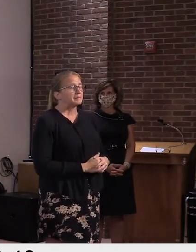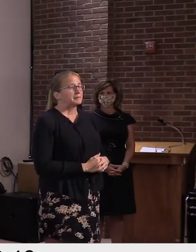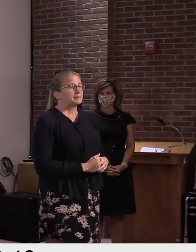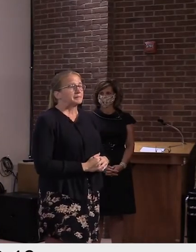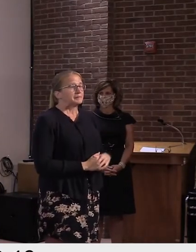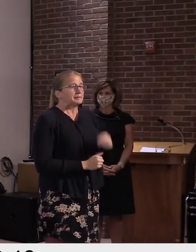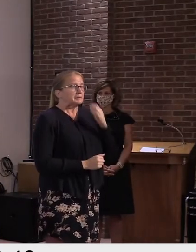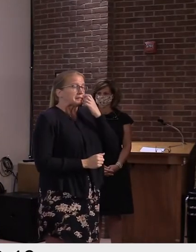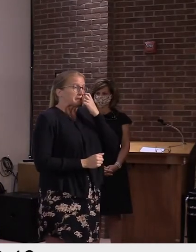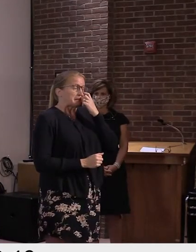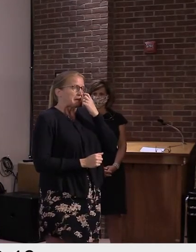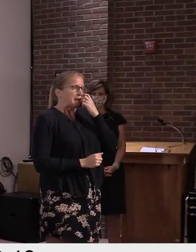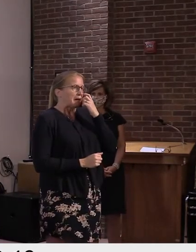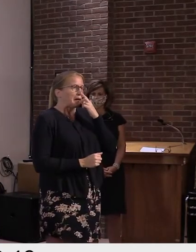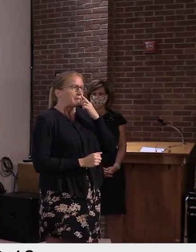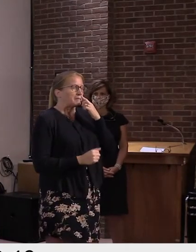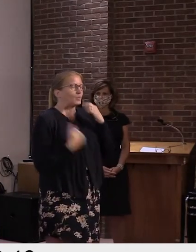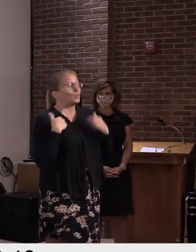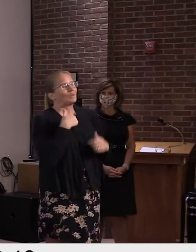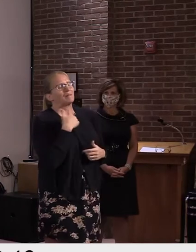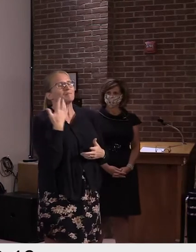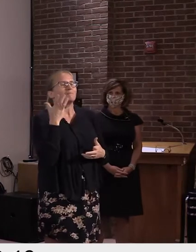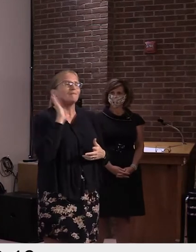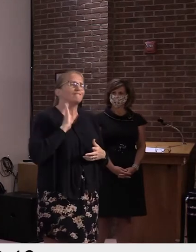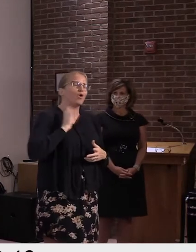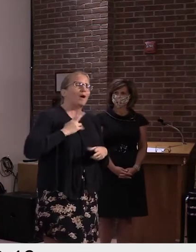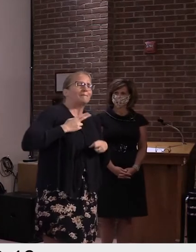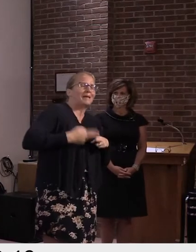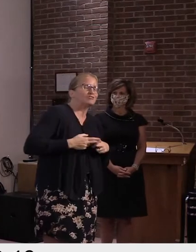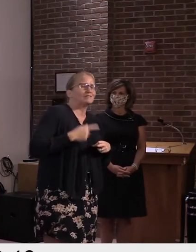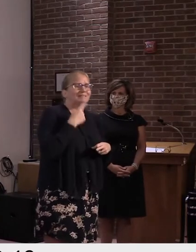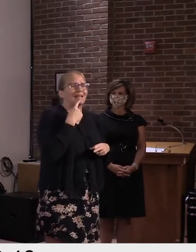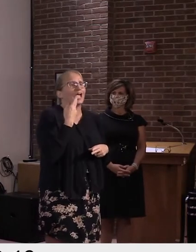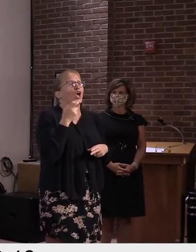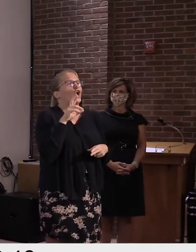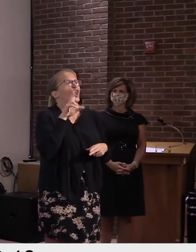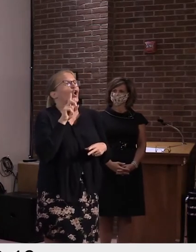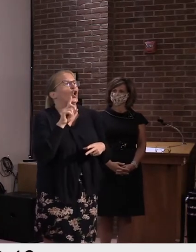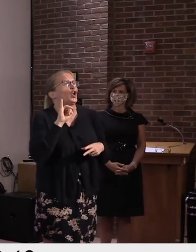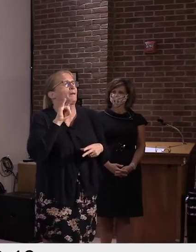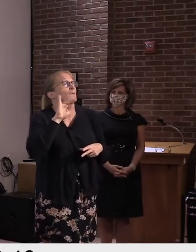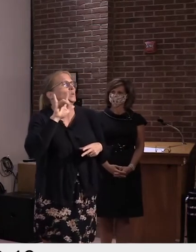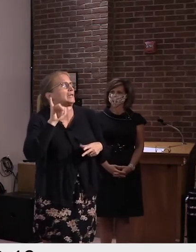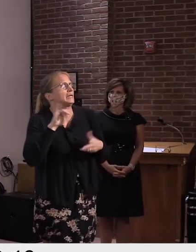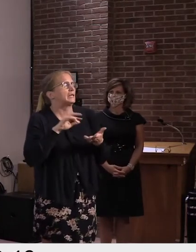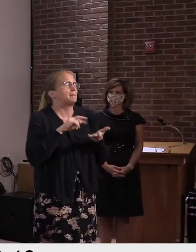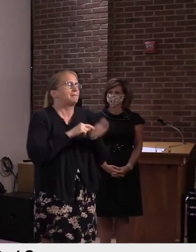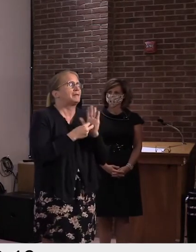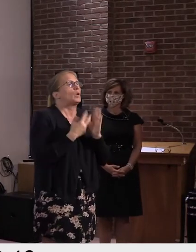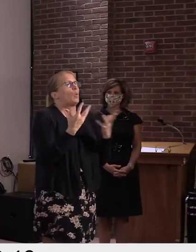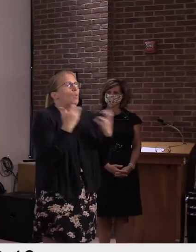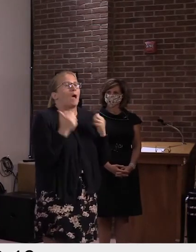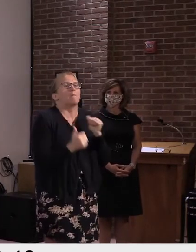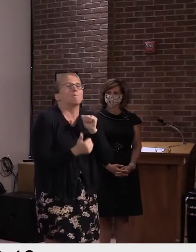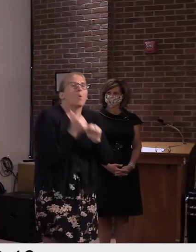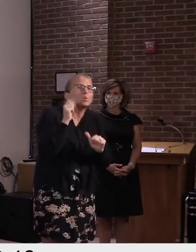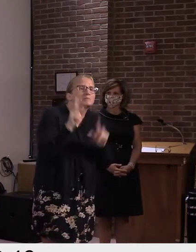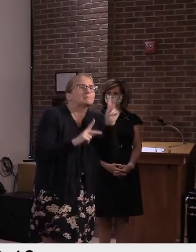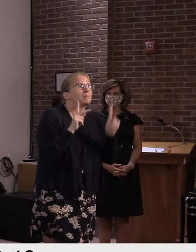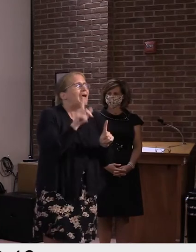we talk often in terms of herd immunity and needing, you know, 60 or 70% of a population to be exposed or to have